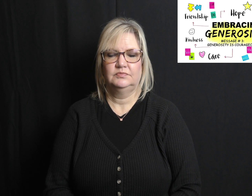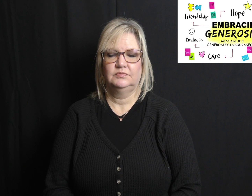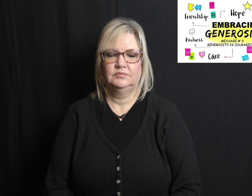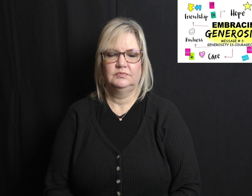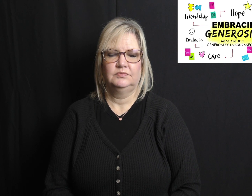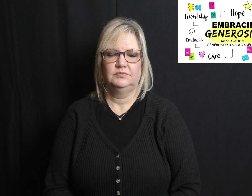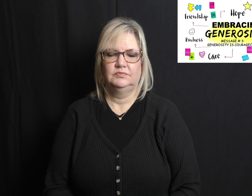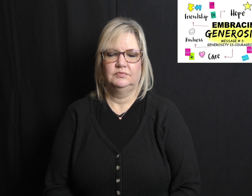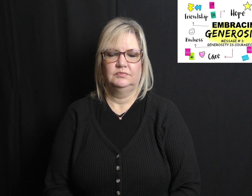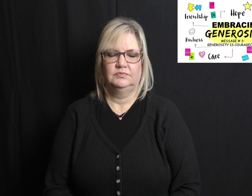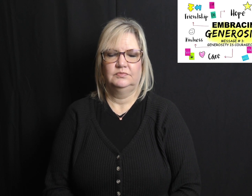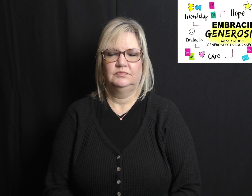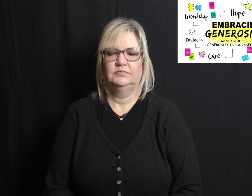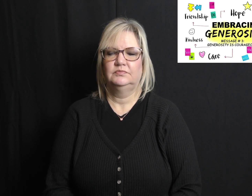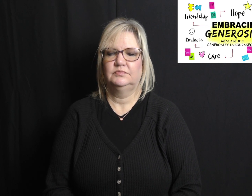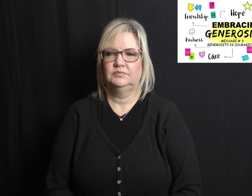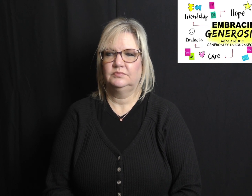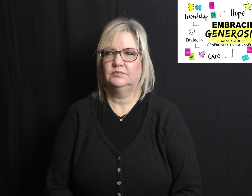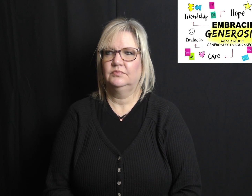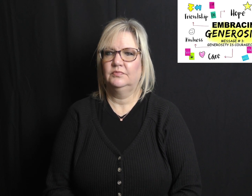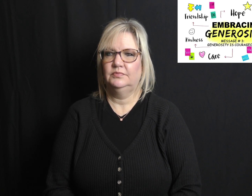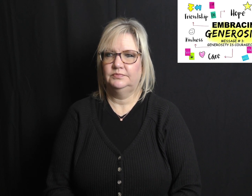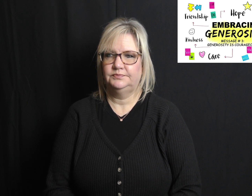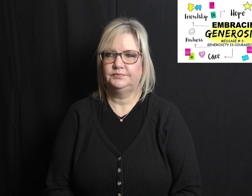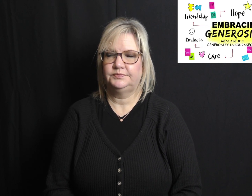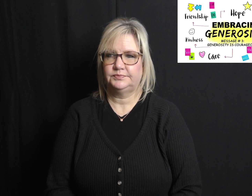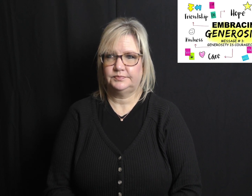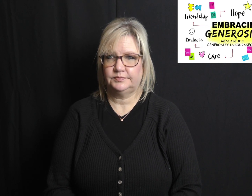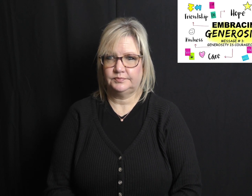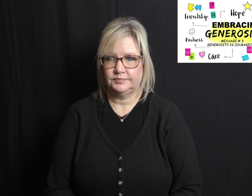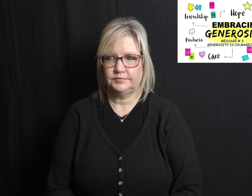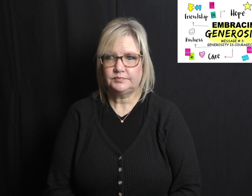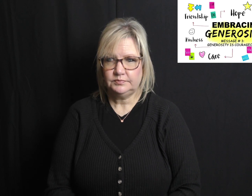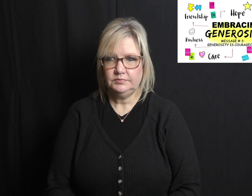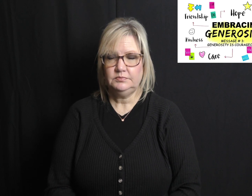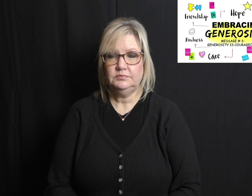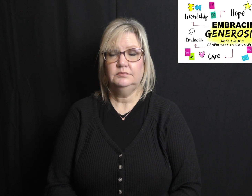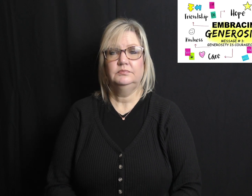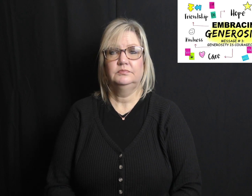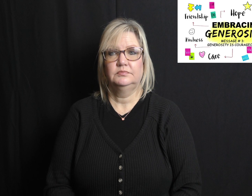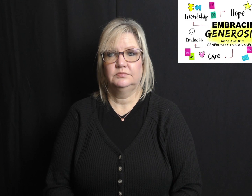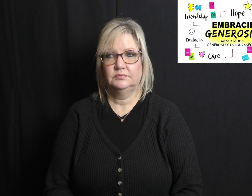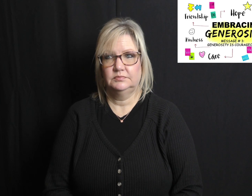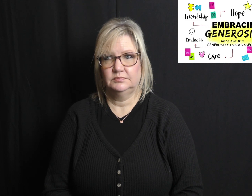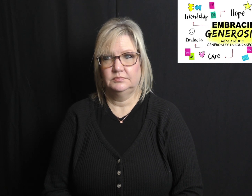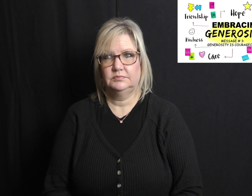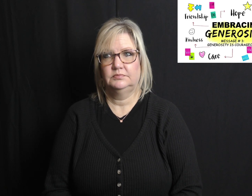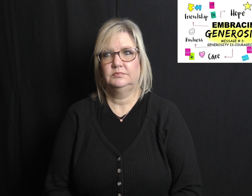Thank you.